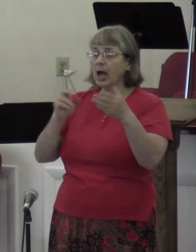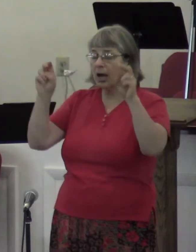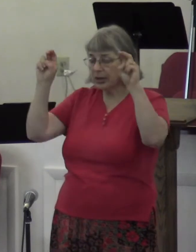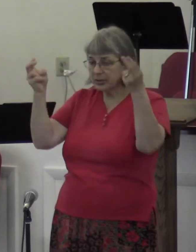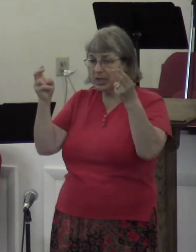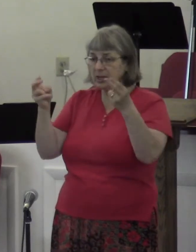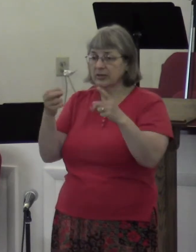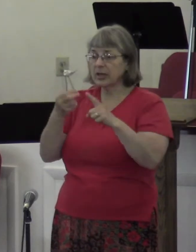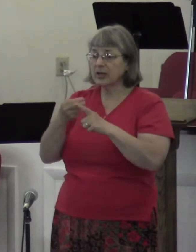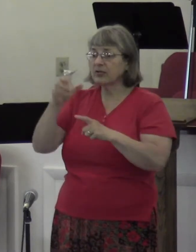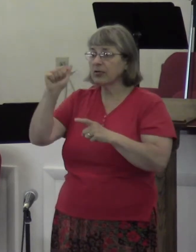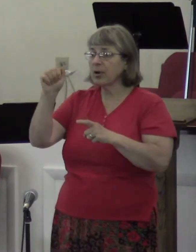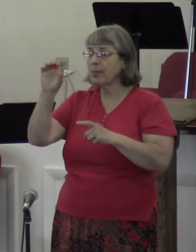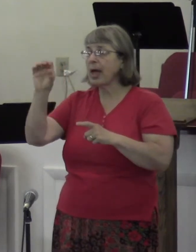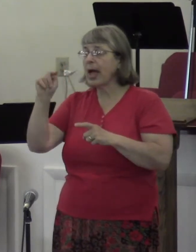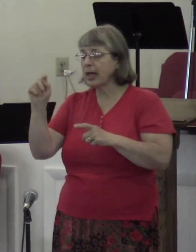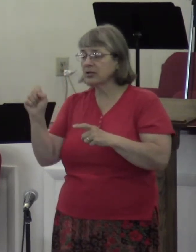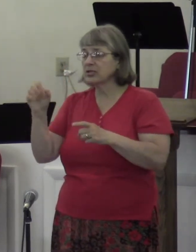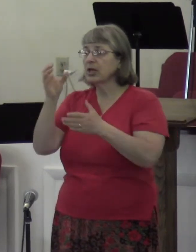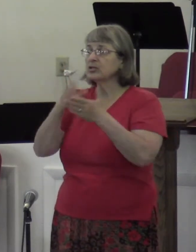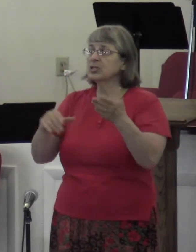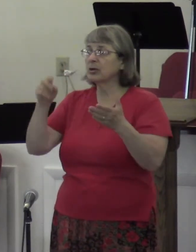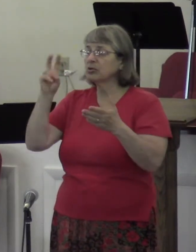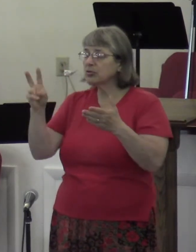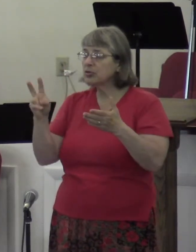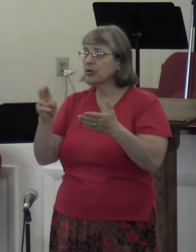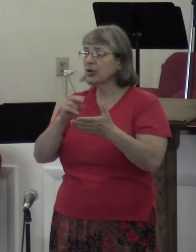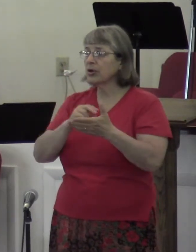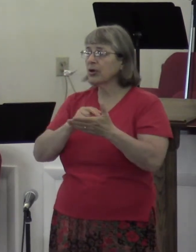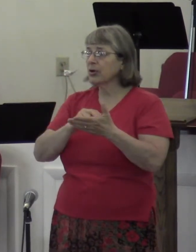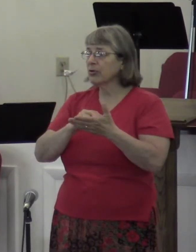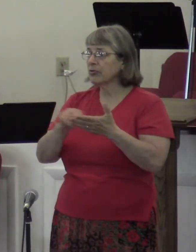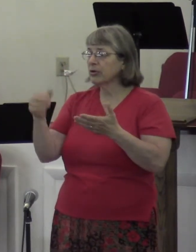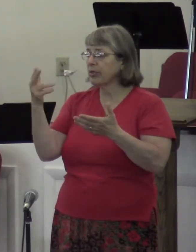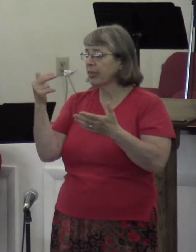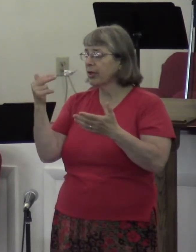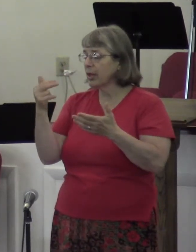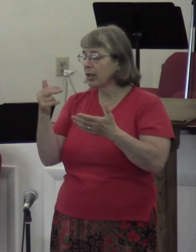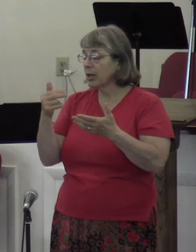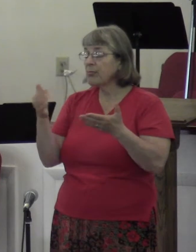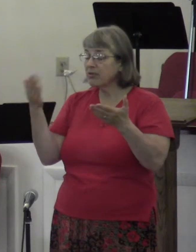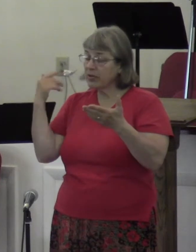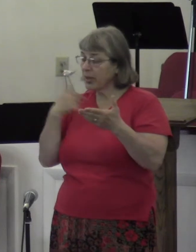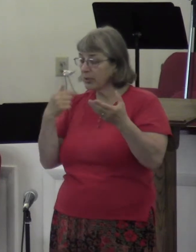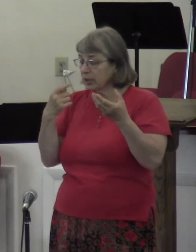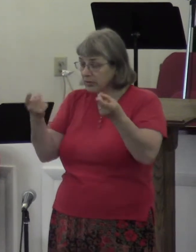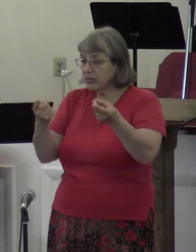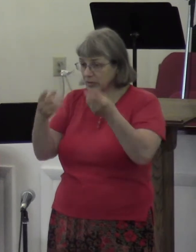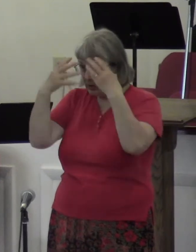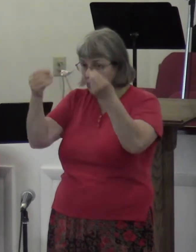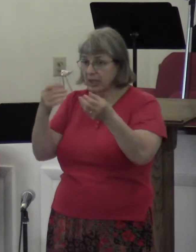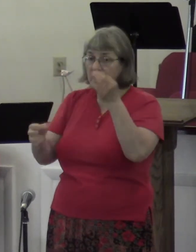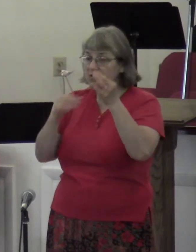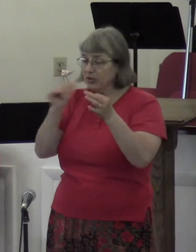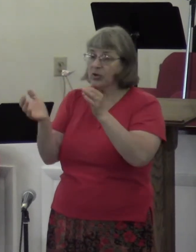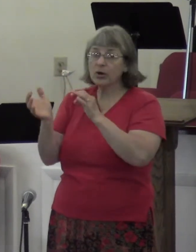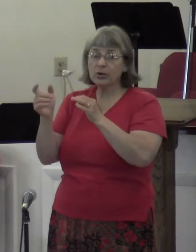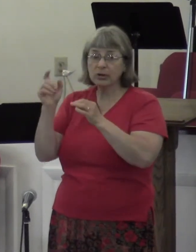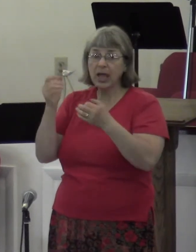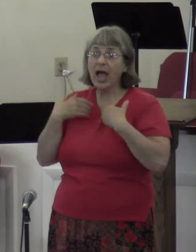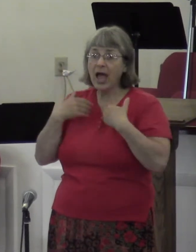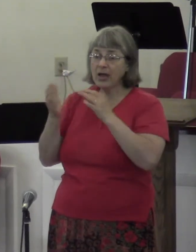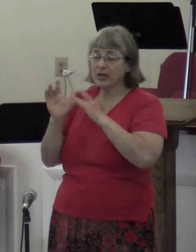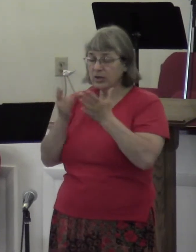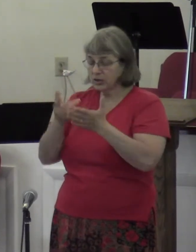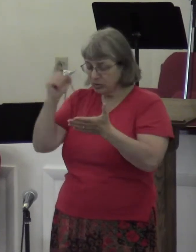Acts 2, 1 to 13. But before that, I want to give us some background. And if you don't have your Bible, you need to start writing some of